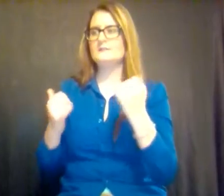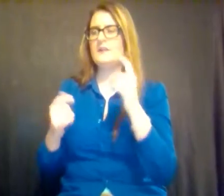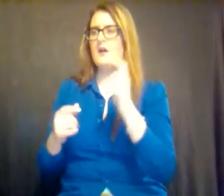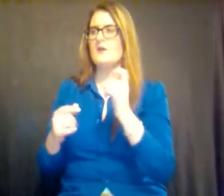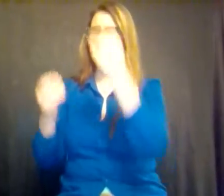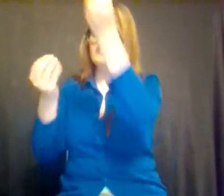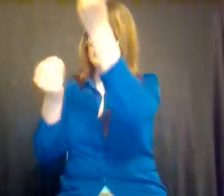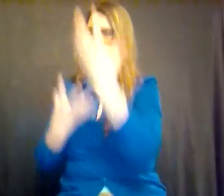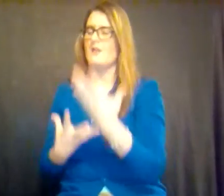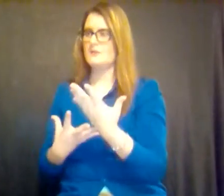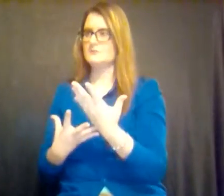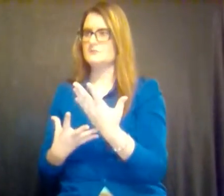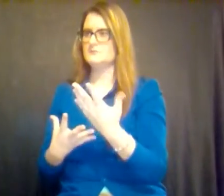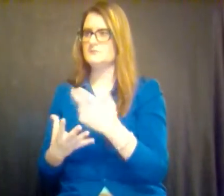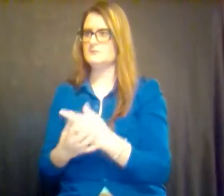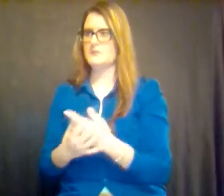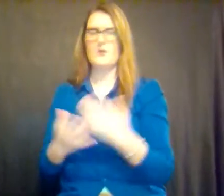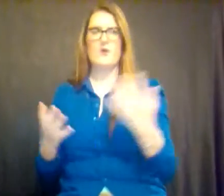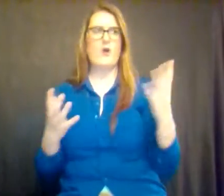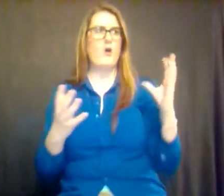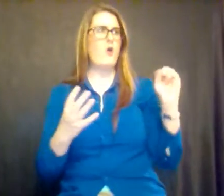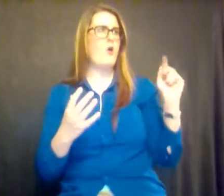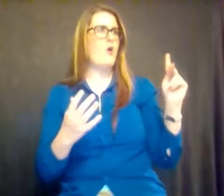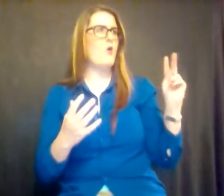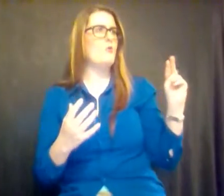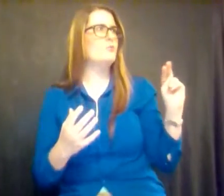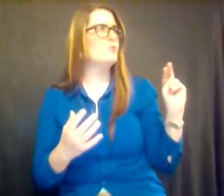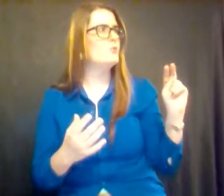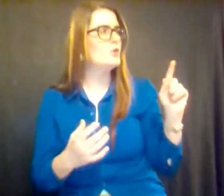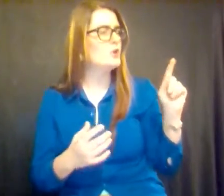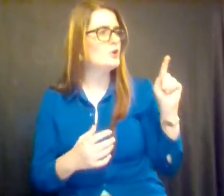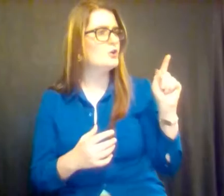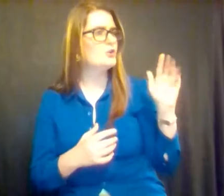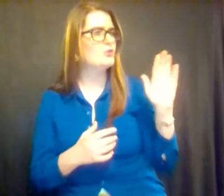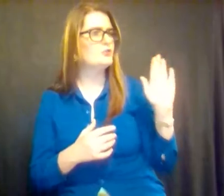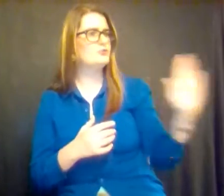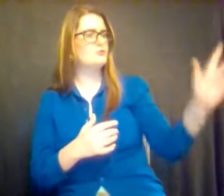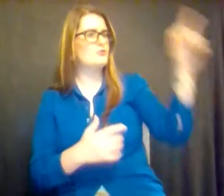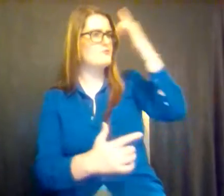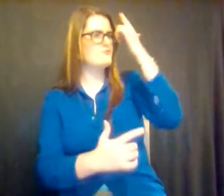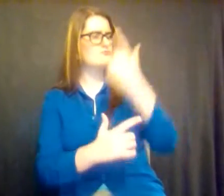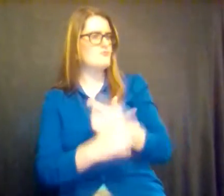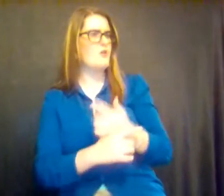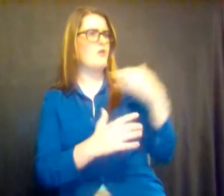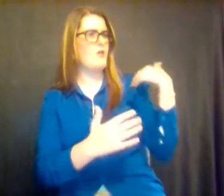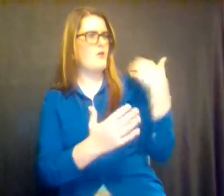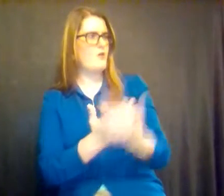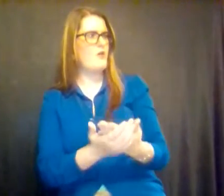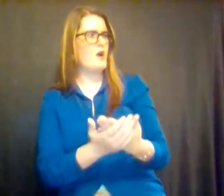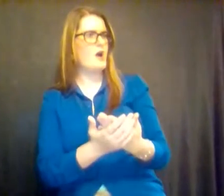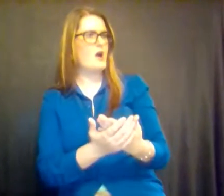son, your brother came here pretending to be you, and I gave him my special blessing."